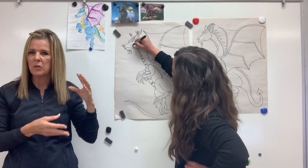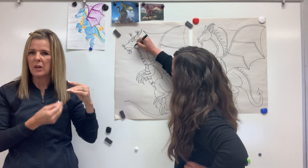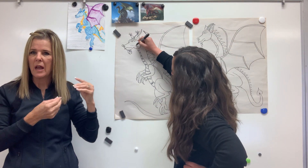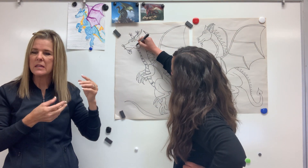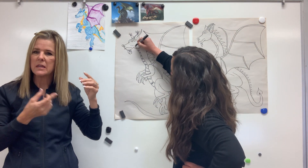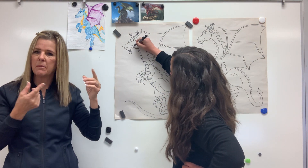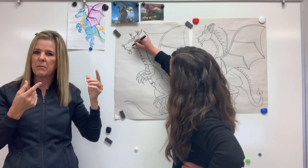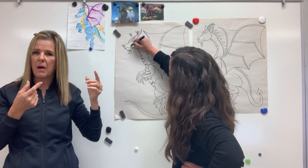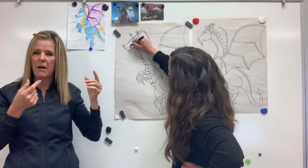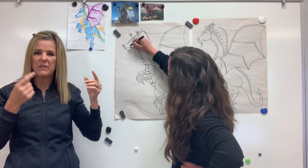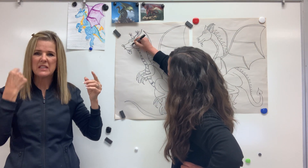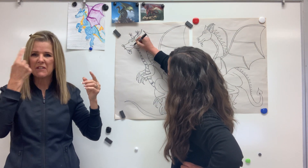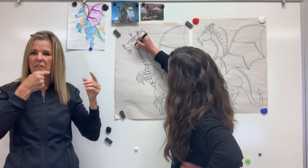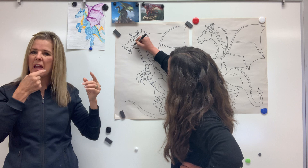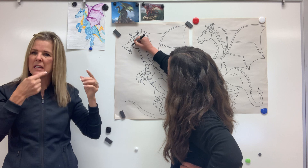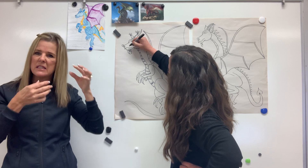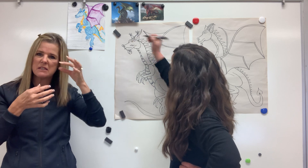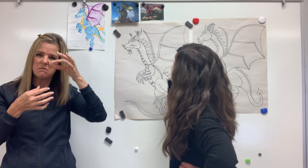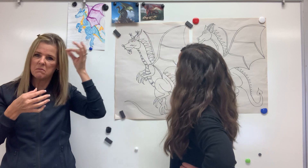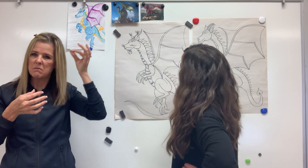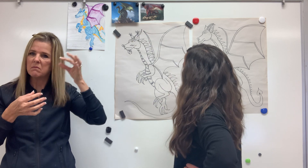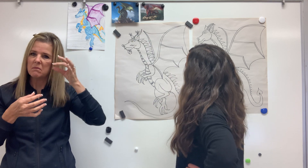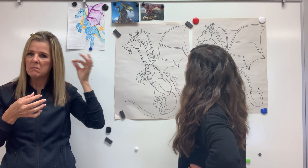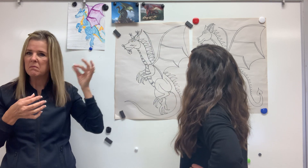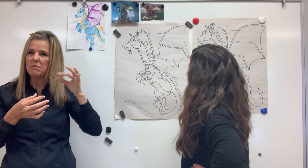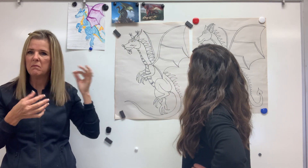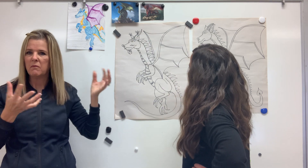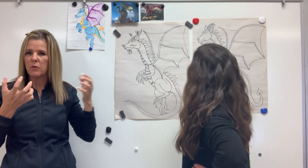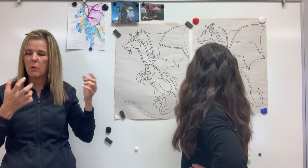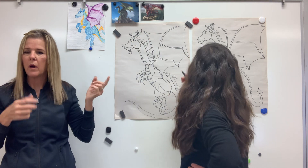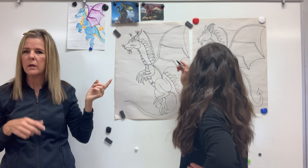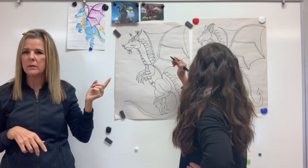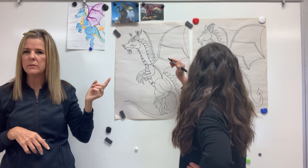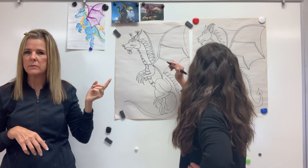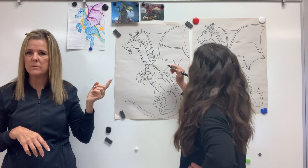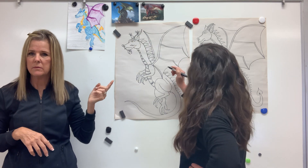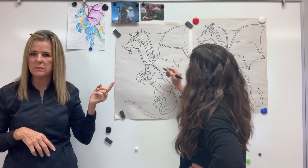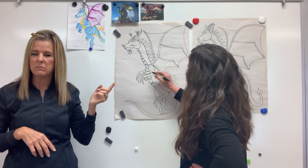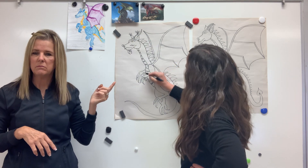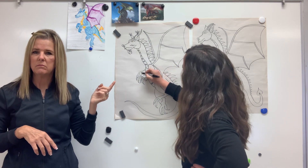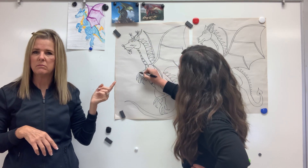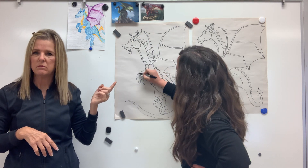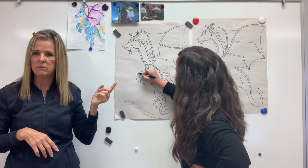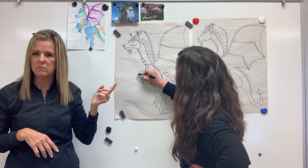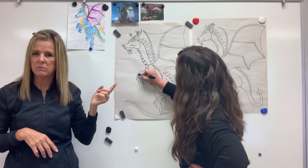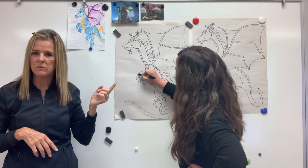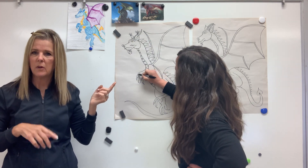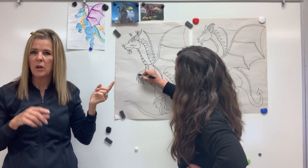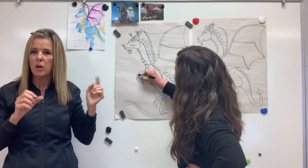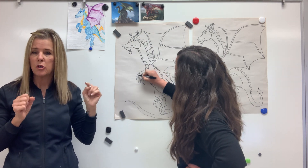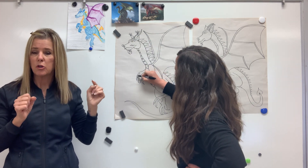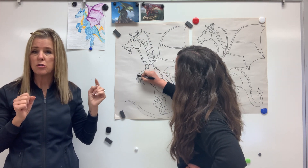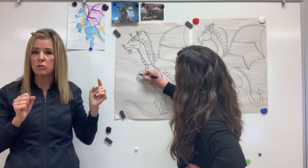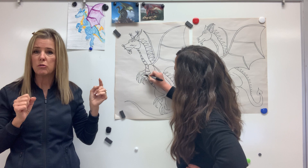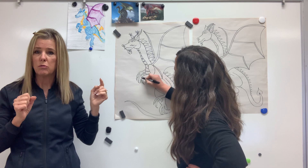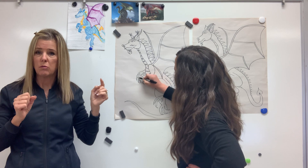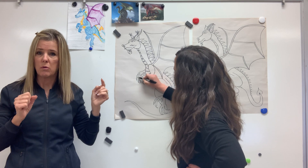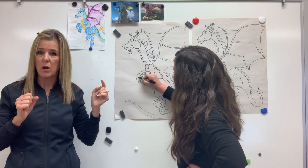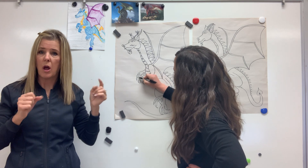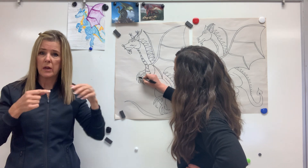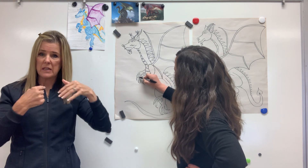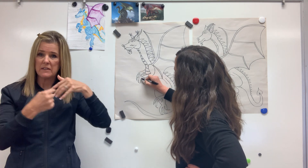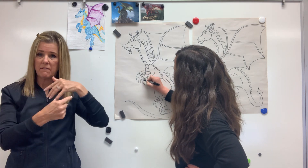whiskers coming off his face like this if you wanted to. You could do, especially along his